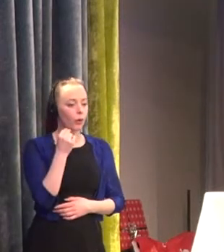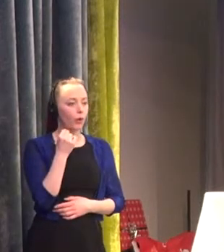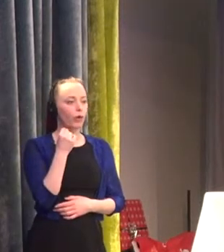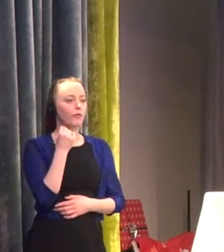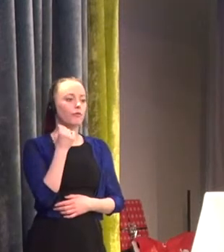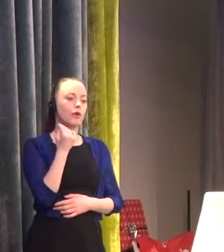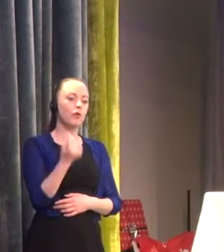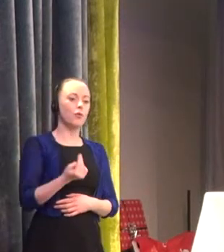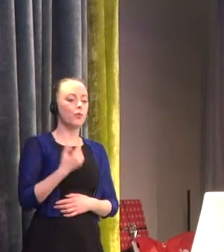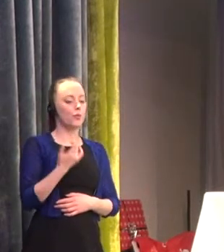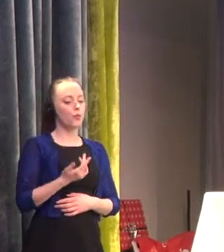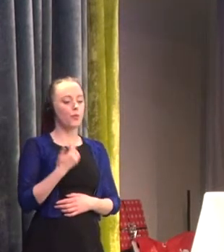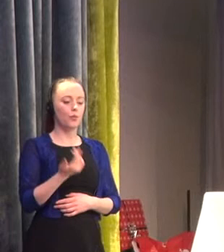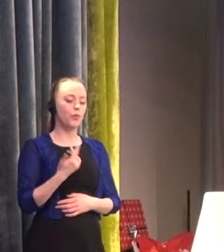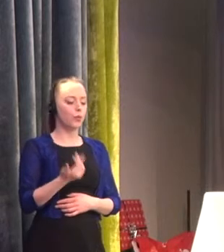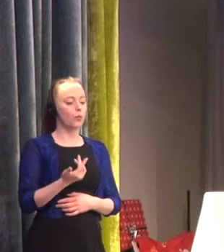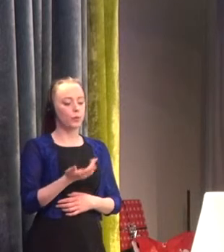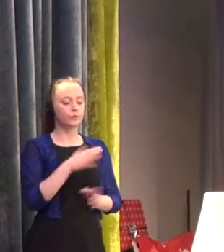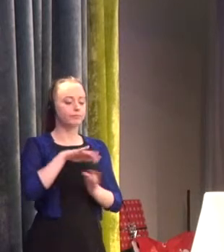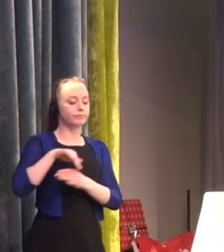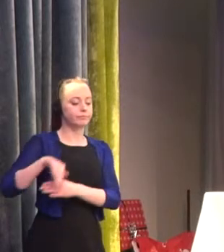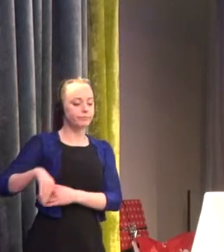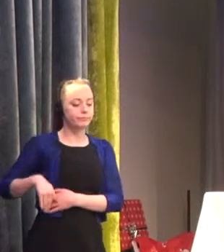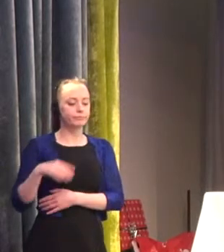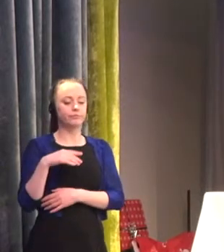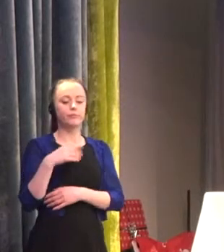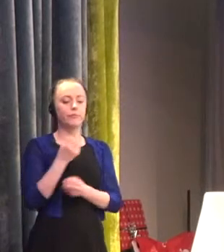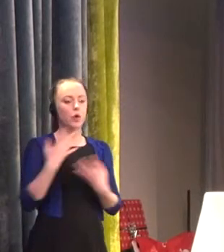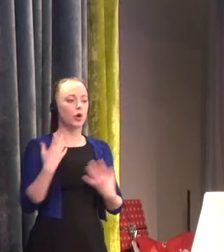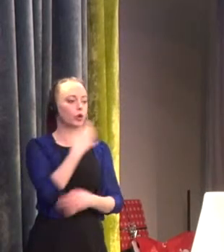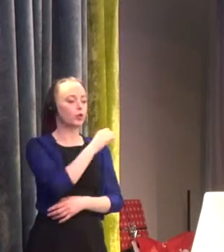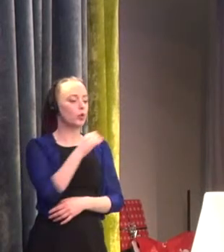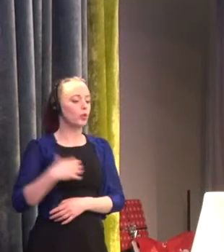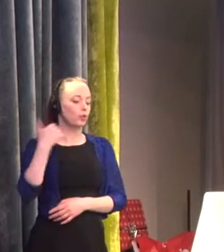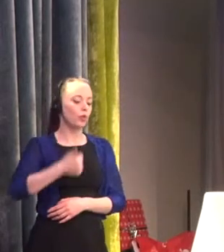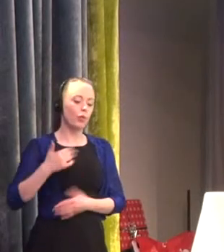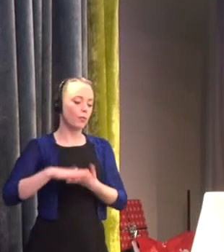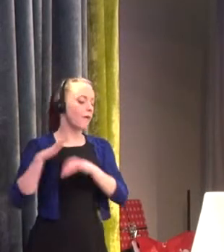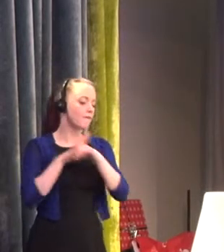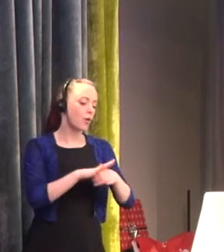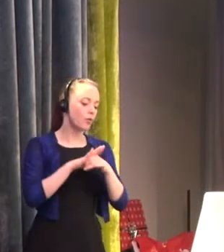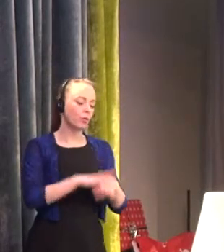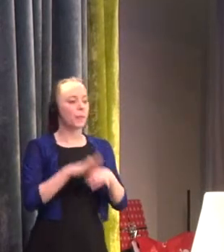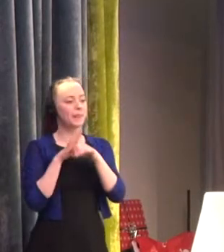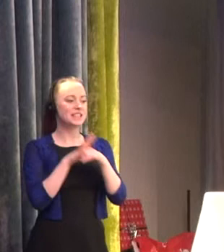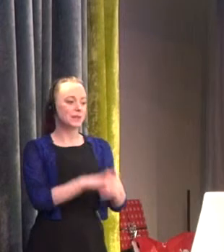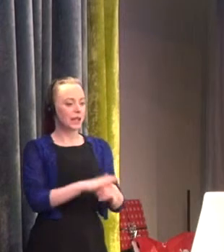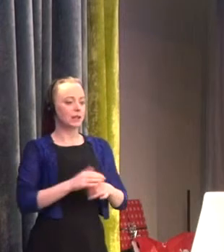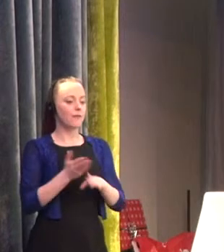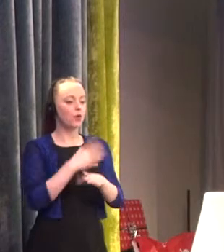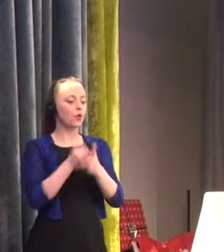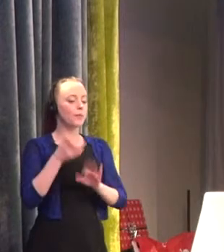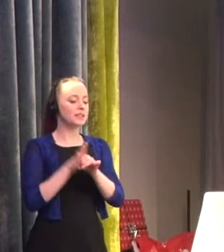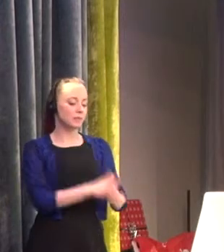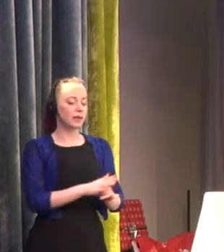and stigma and social constructions. But what are some of the significance? One of the greatest ones, I think, is the